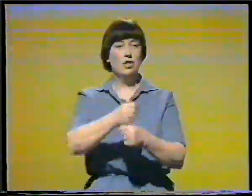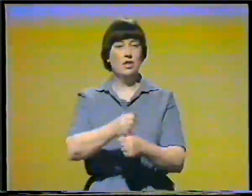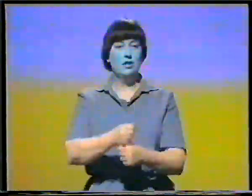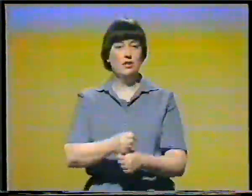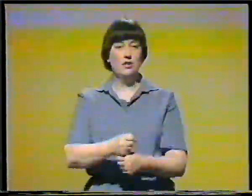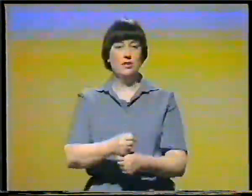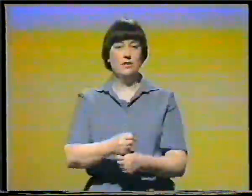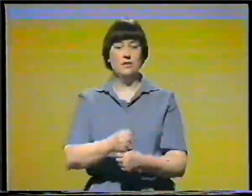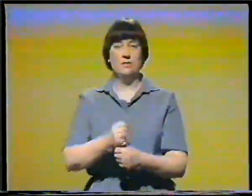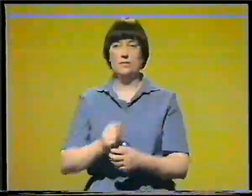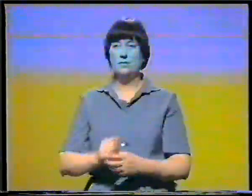Church.